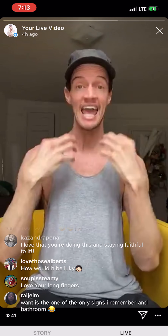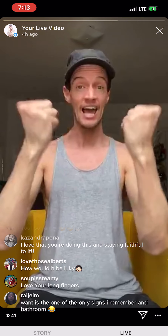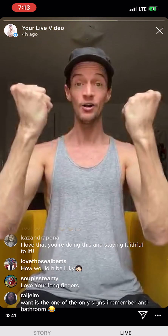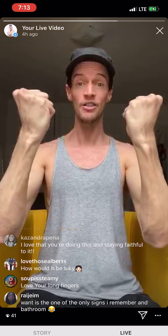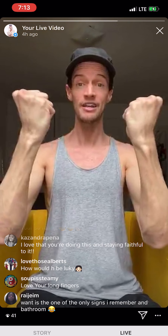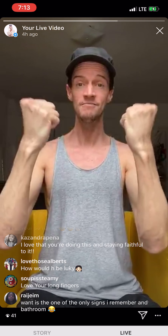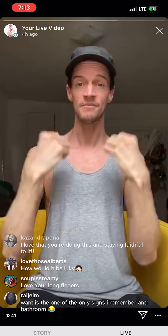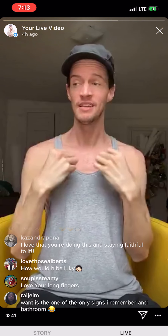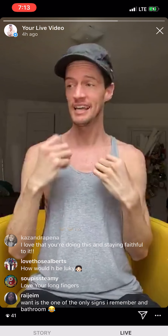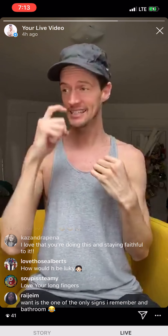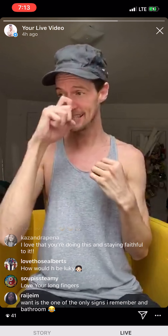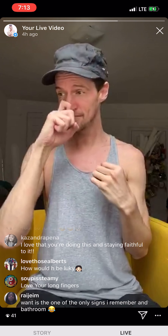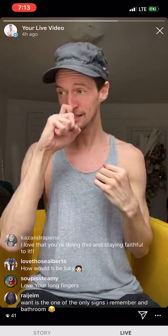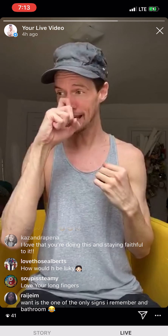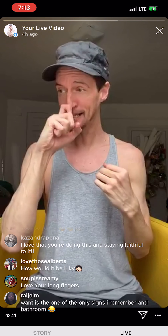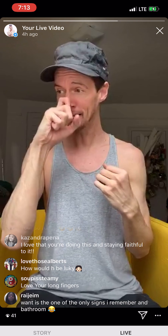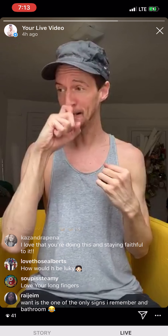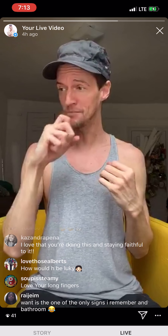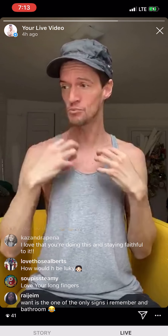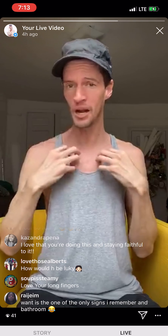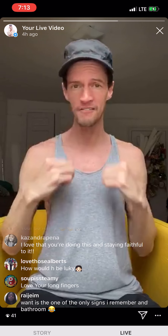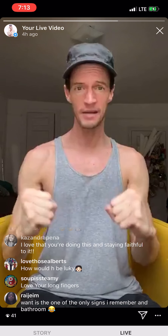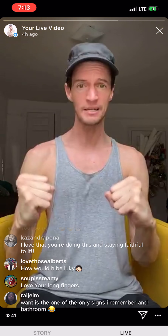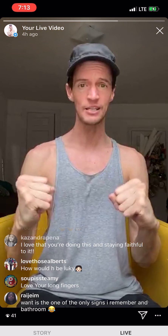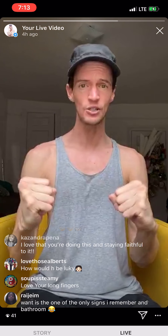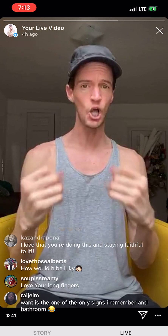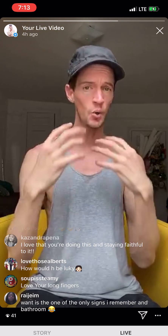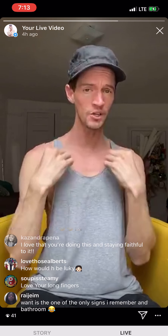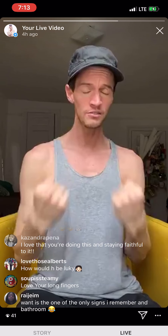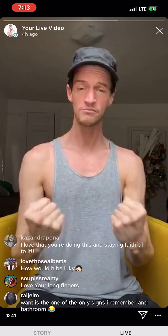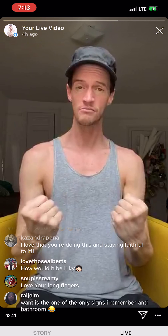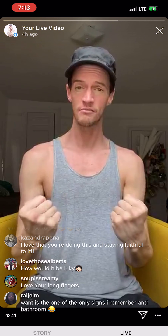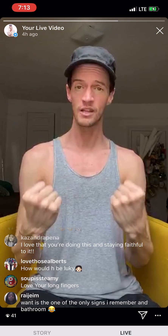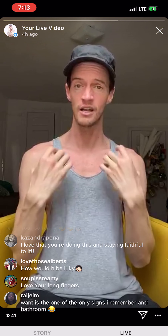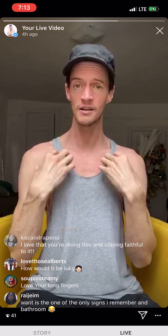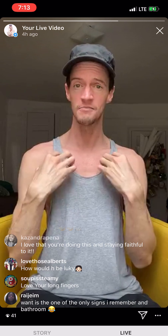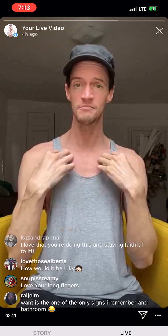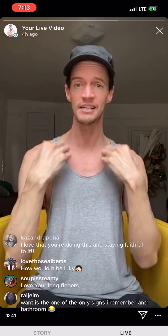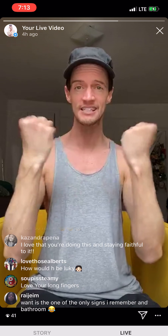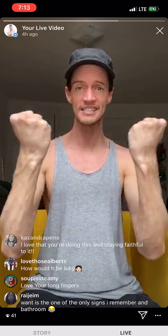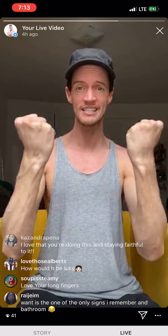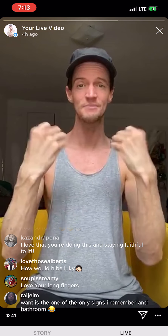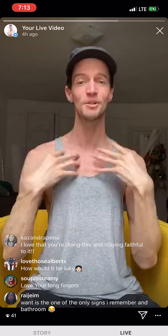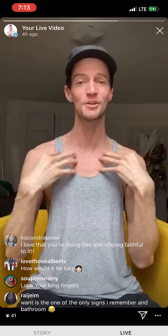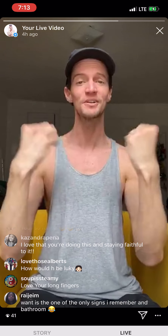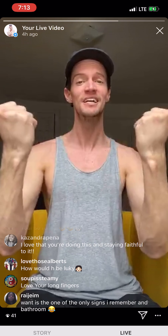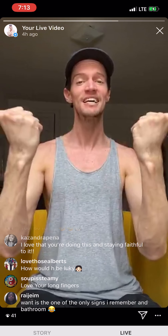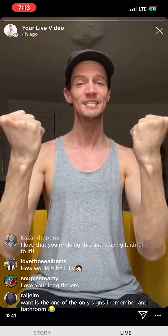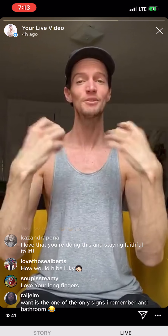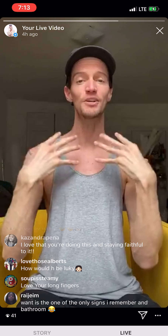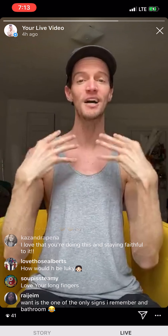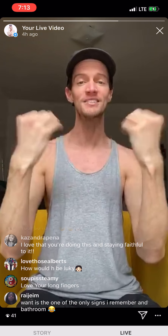healthy. It seems like, um, brave might be a little lower. Um, but it's a similar, similar concept.